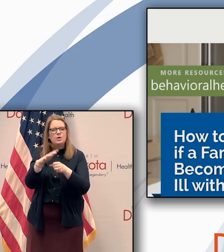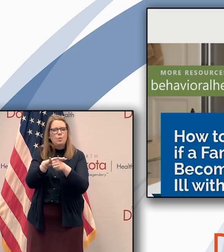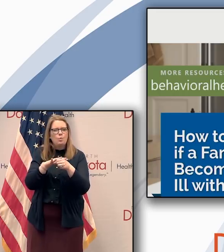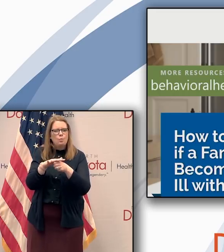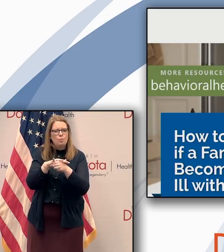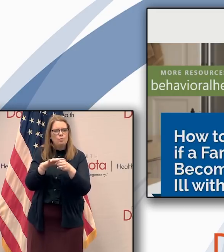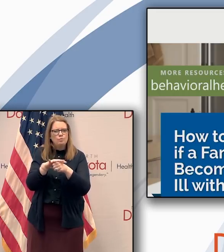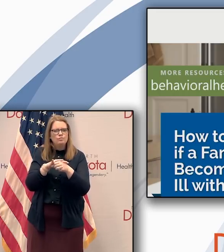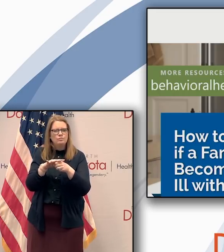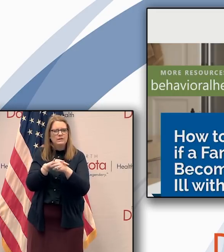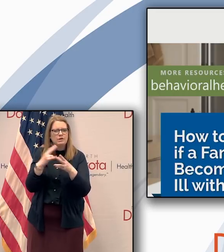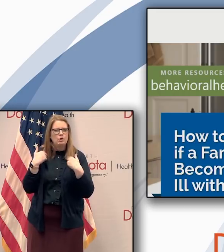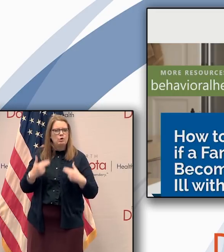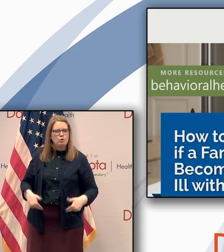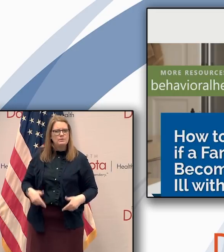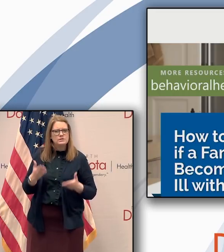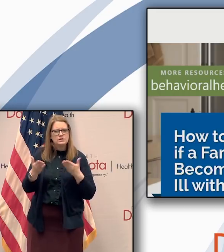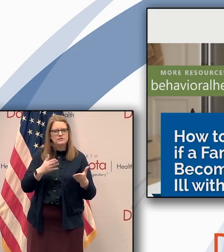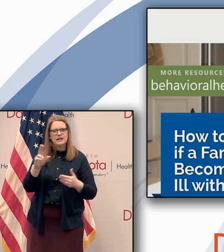information under